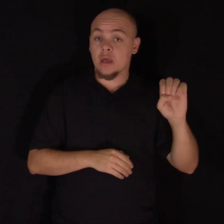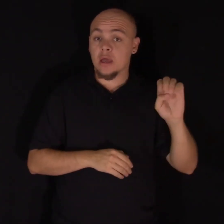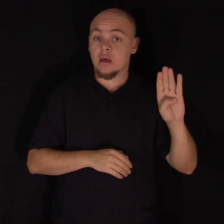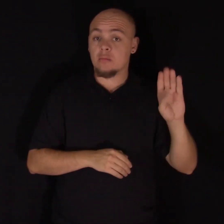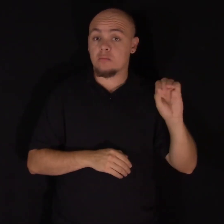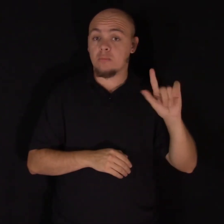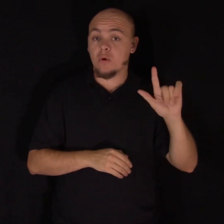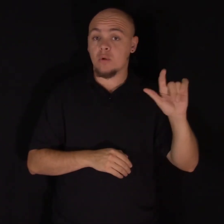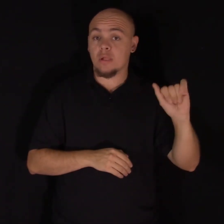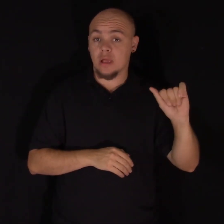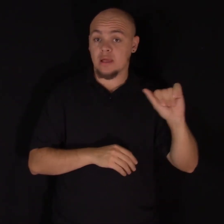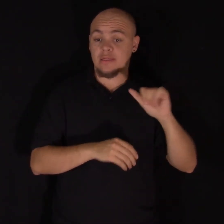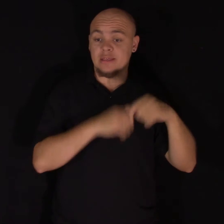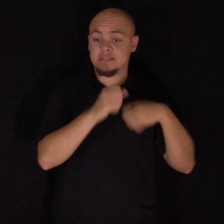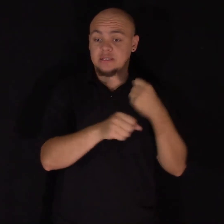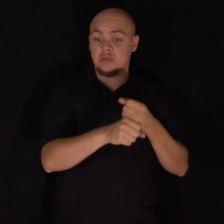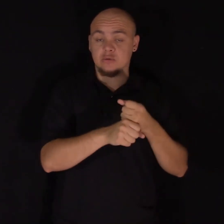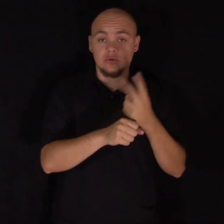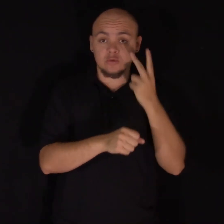this year.